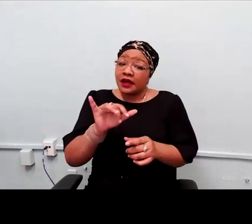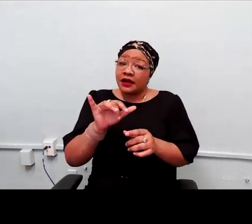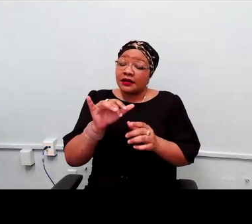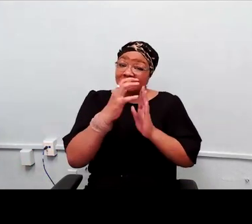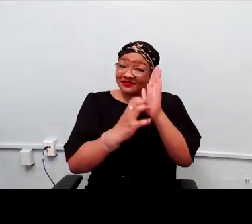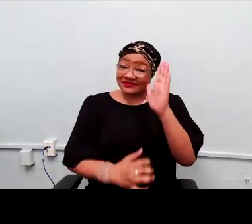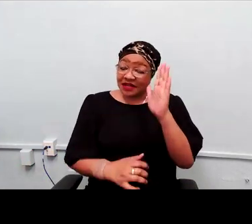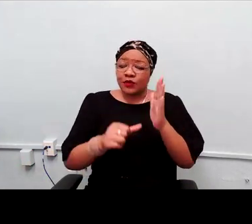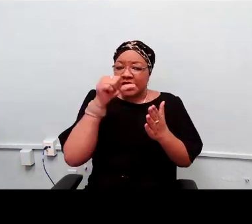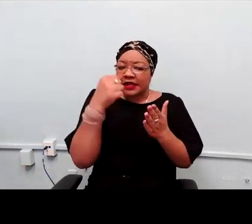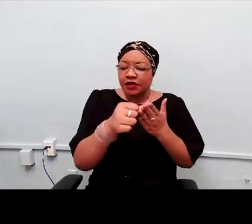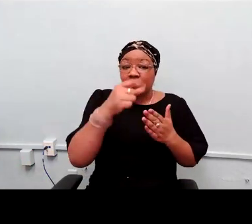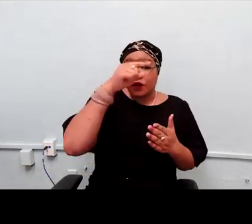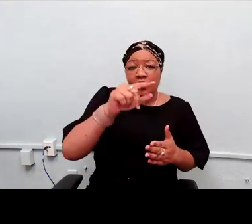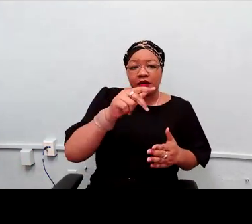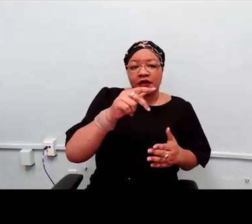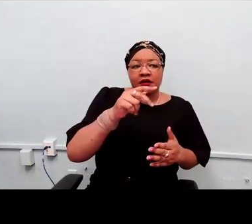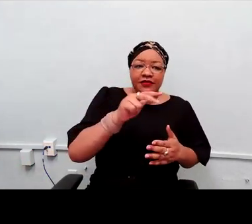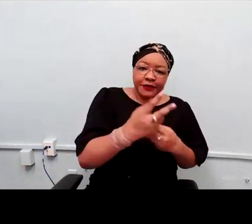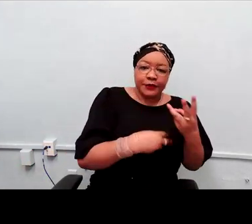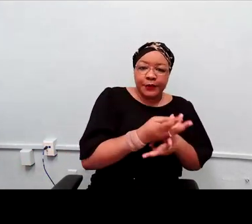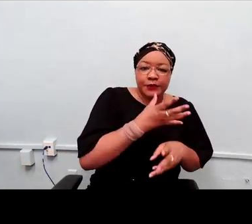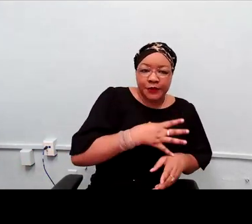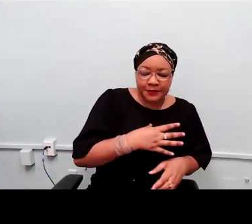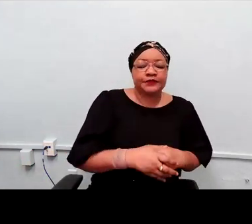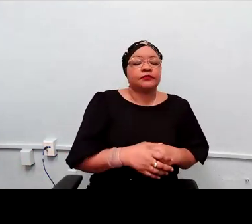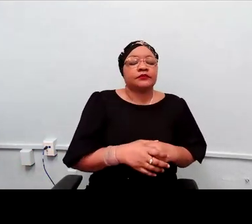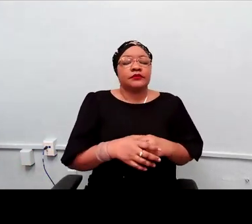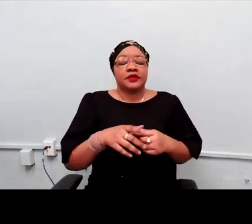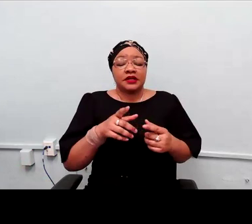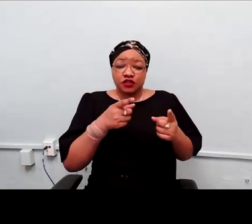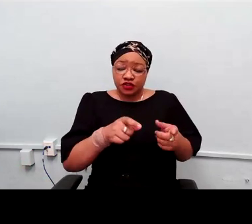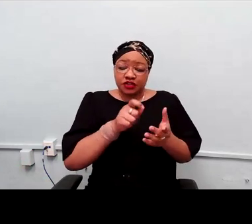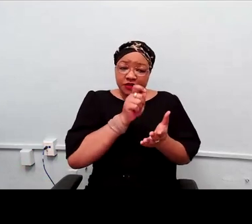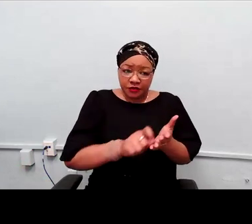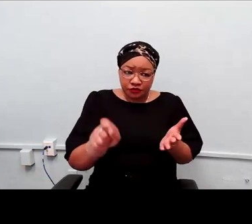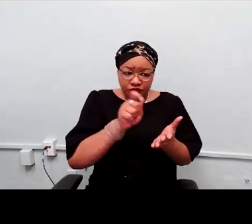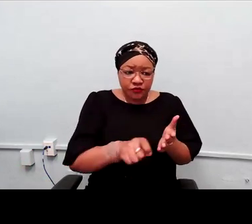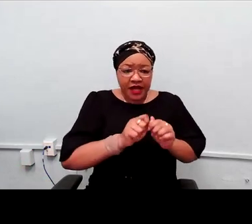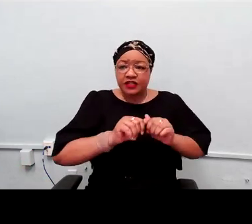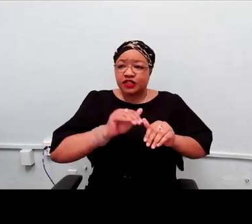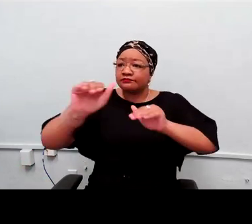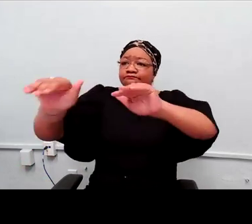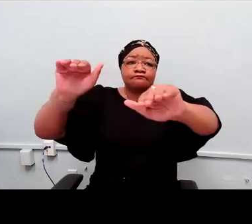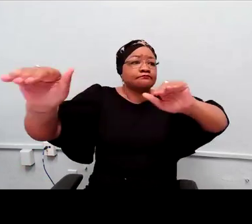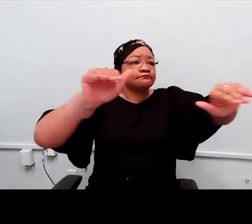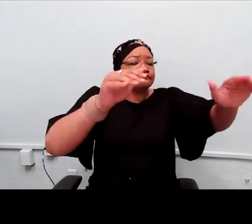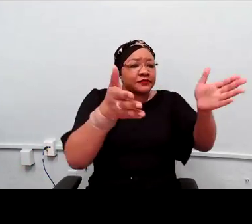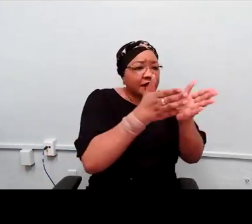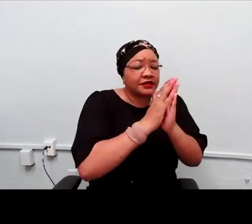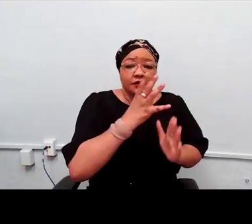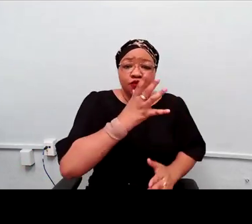the piece that she wrote, sending out, requesting submissions for women of color